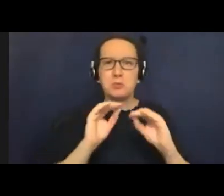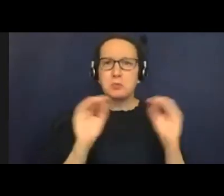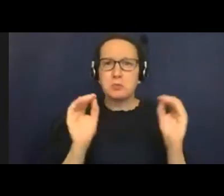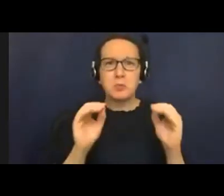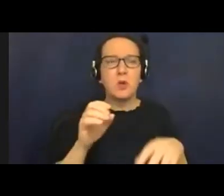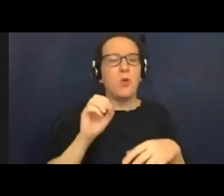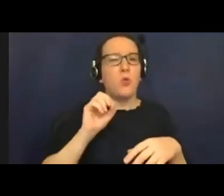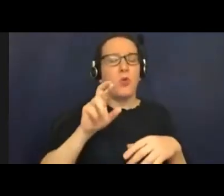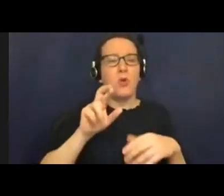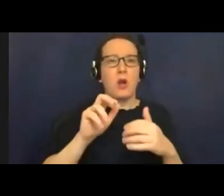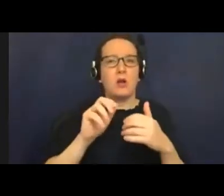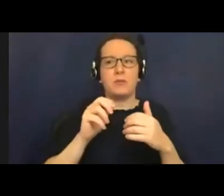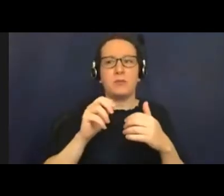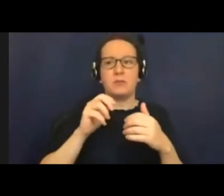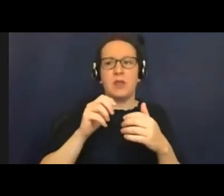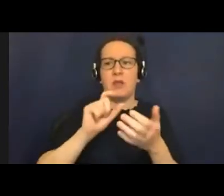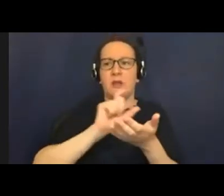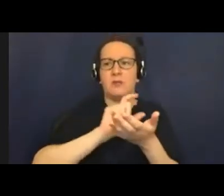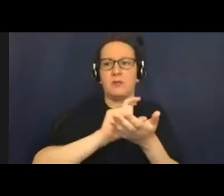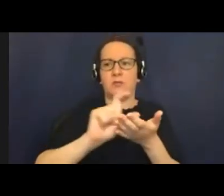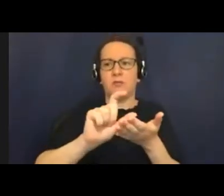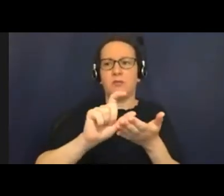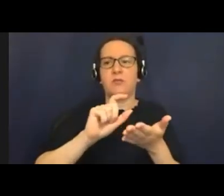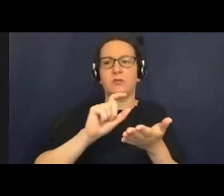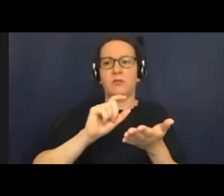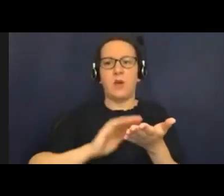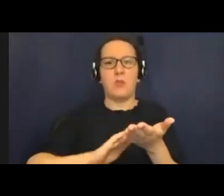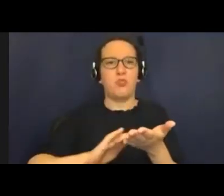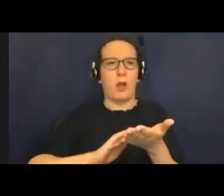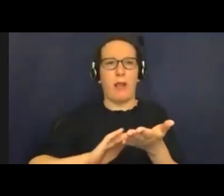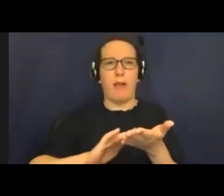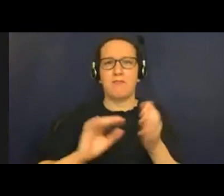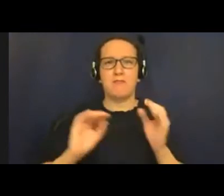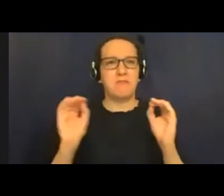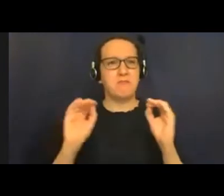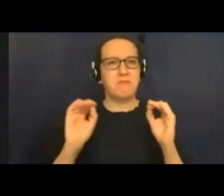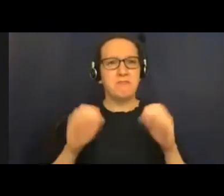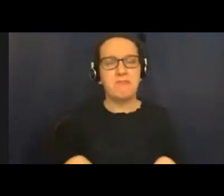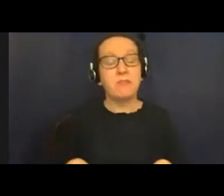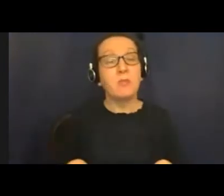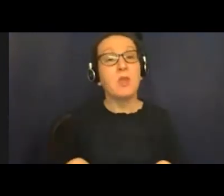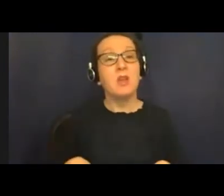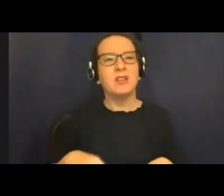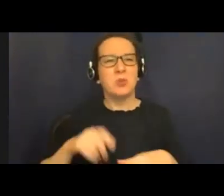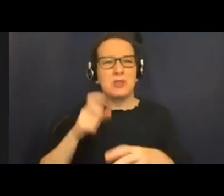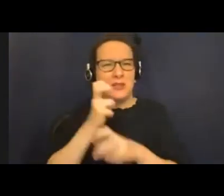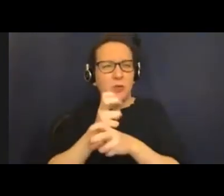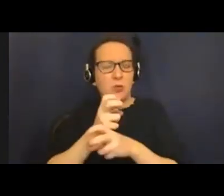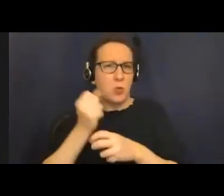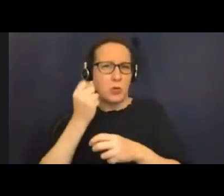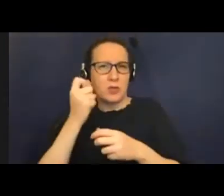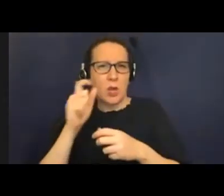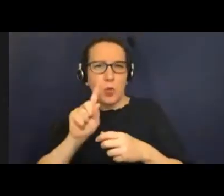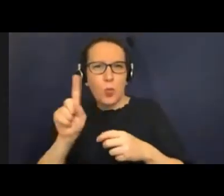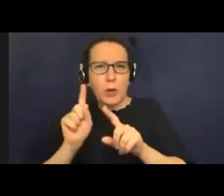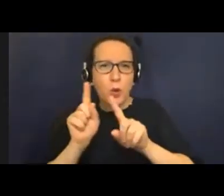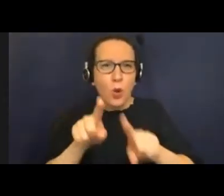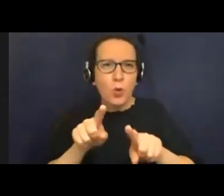and where they should go. And then one of the last really large barriers that we see is related to stigma and